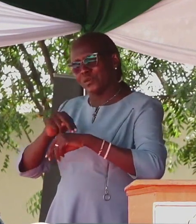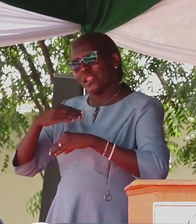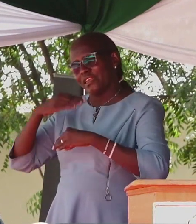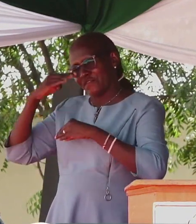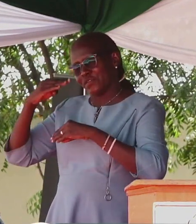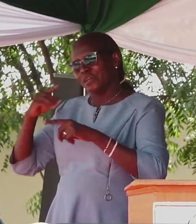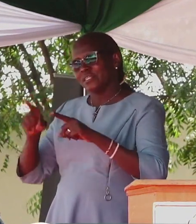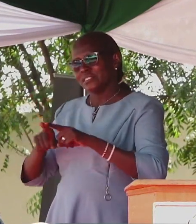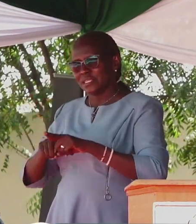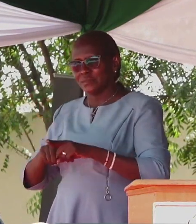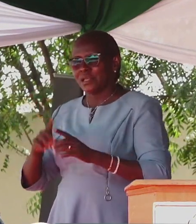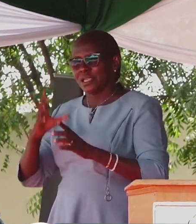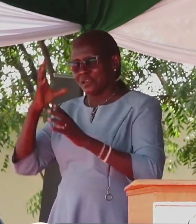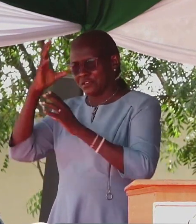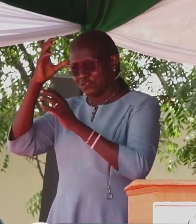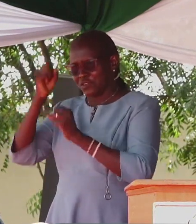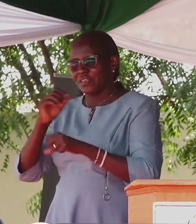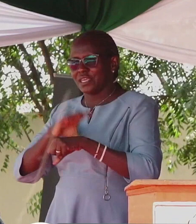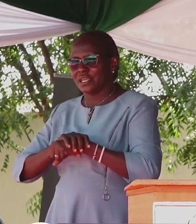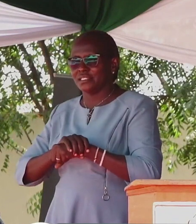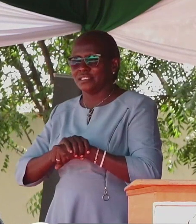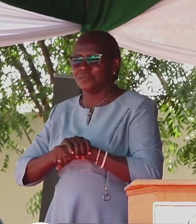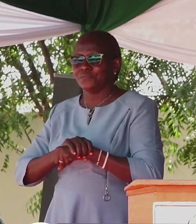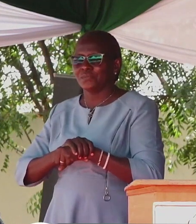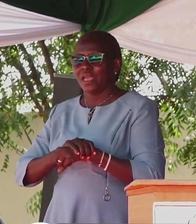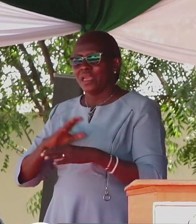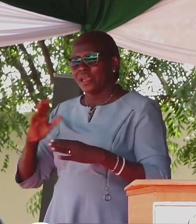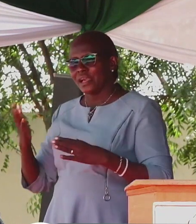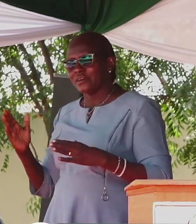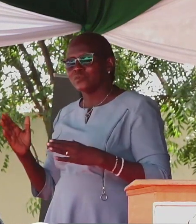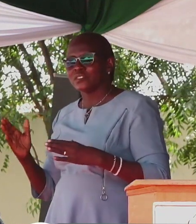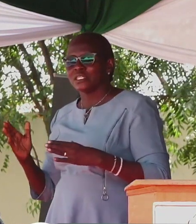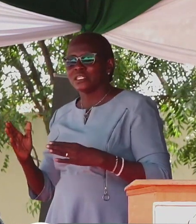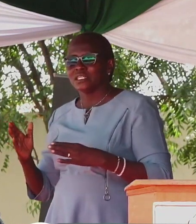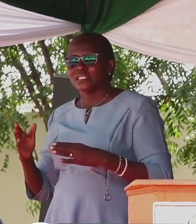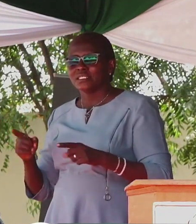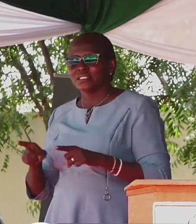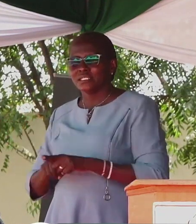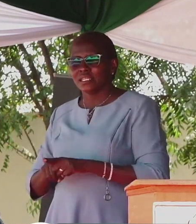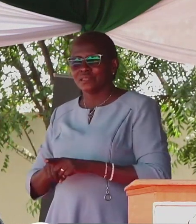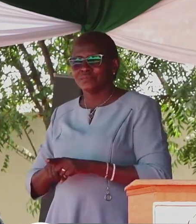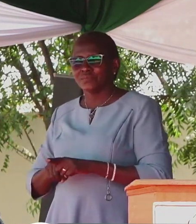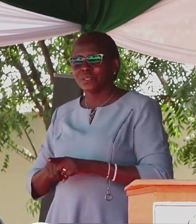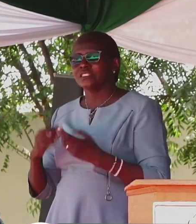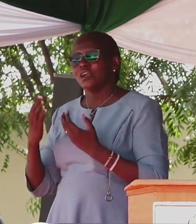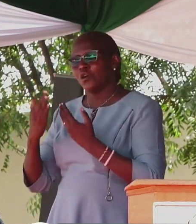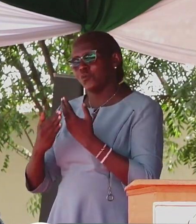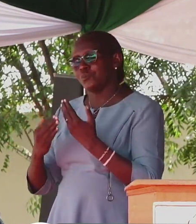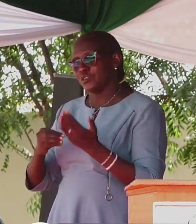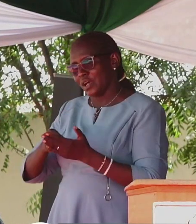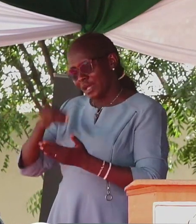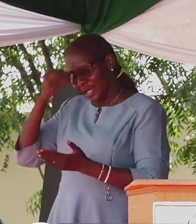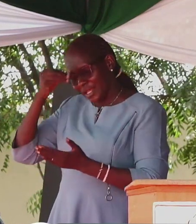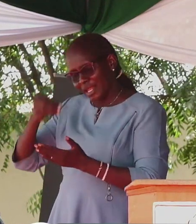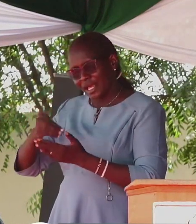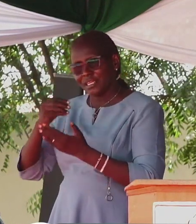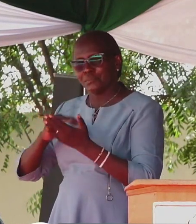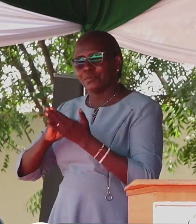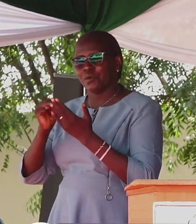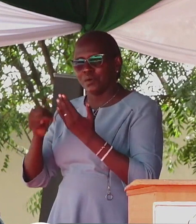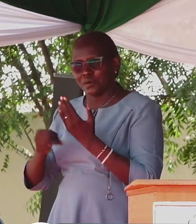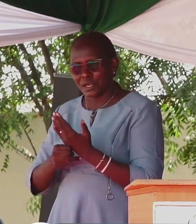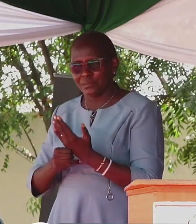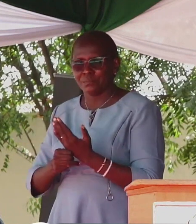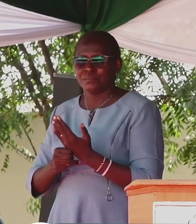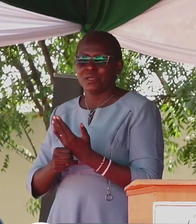trophies. The other thing that we are doing as a county that probably I have not heard mentioned is on the digital learning program. In the county, we are implementing a digital